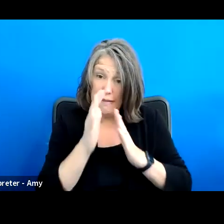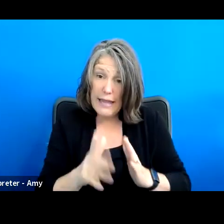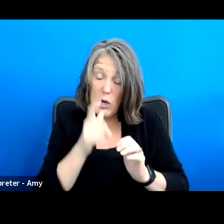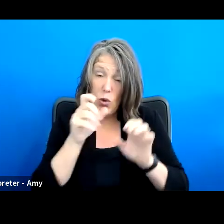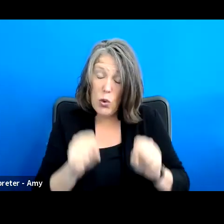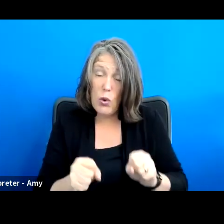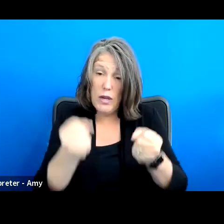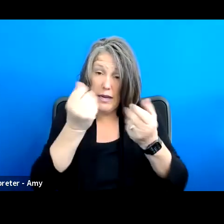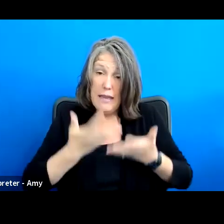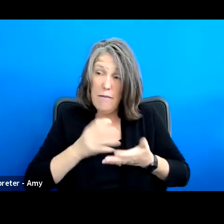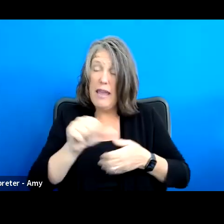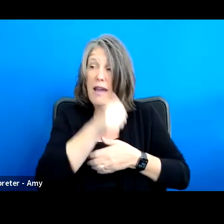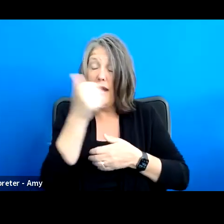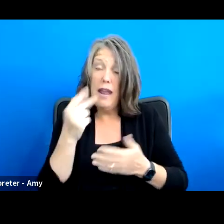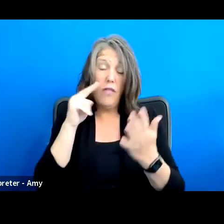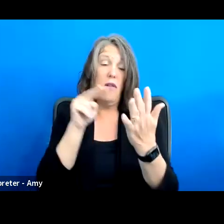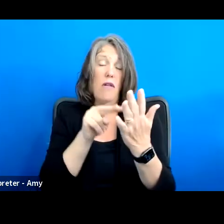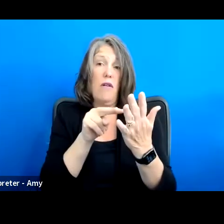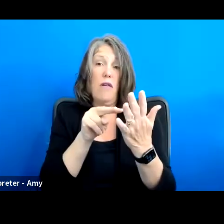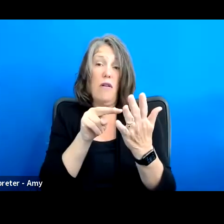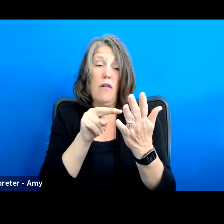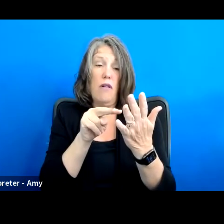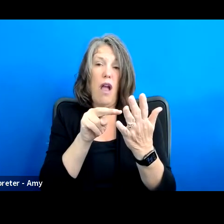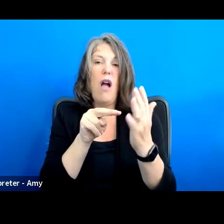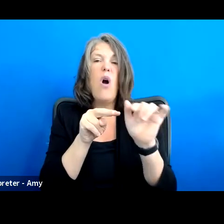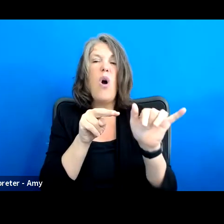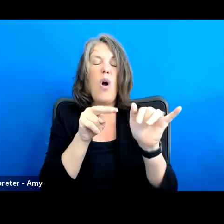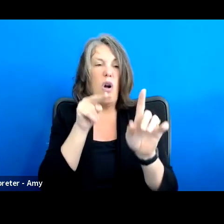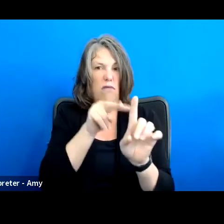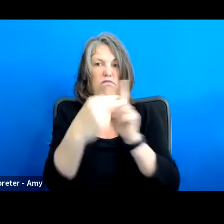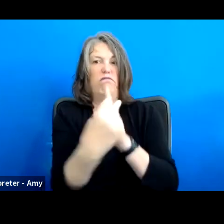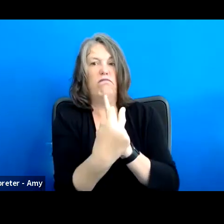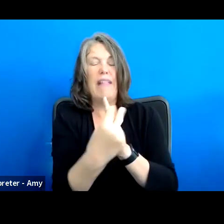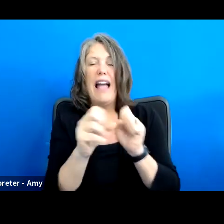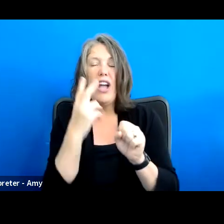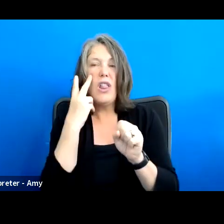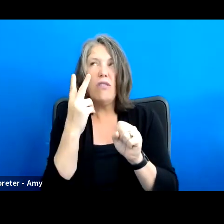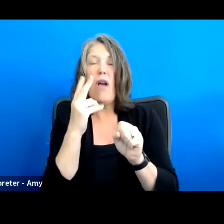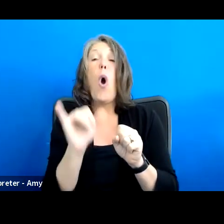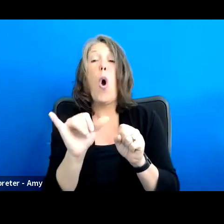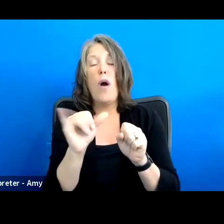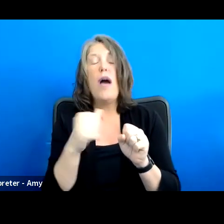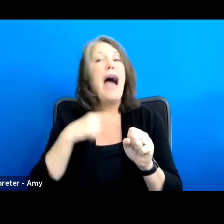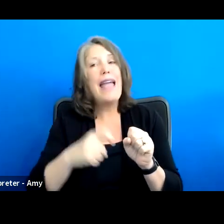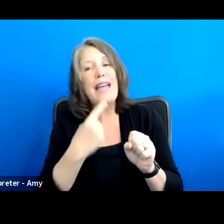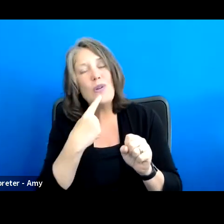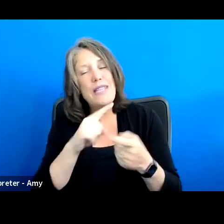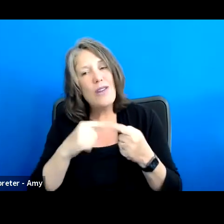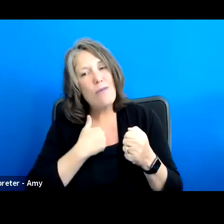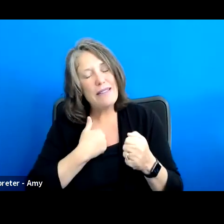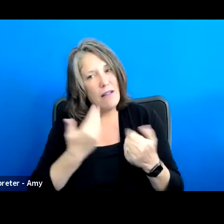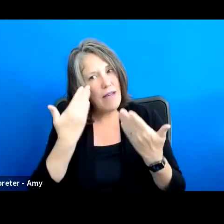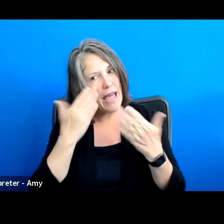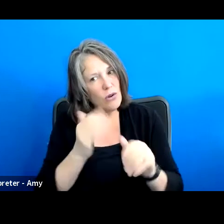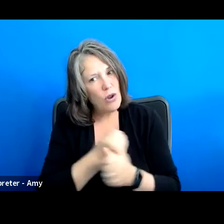another reflection to look at, because I had to say to myself, you know, I don't know it all, and